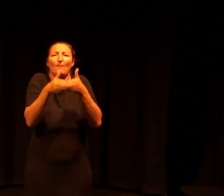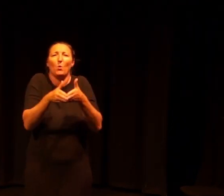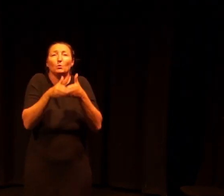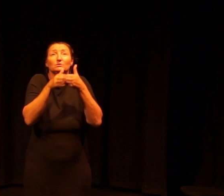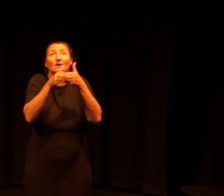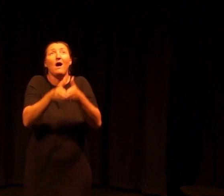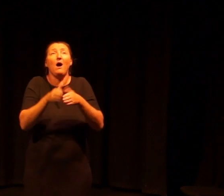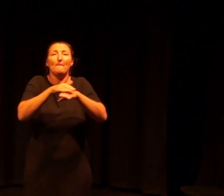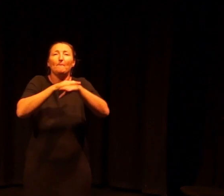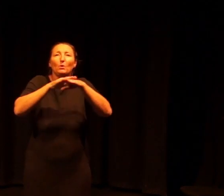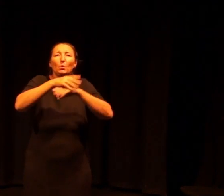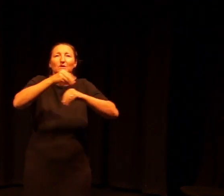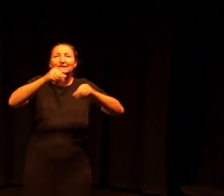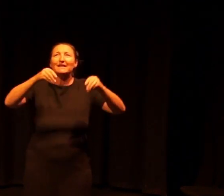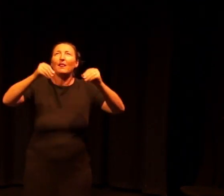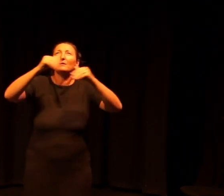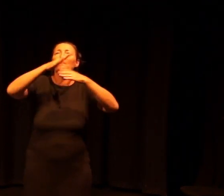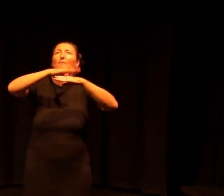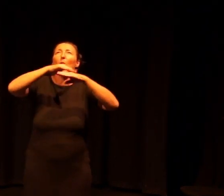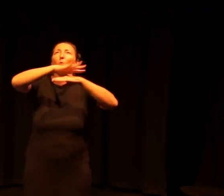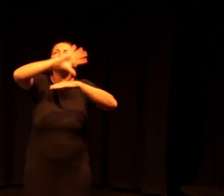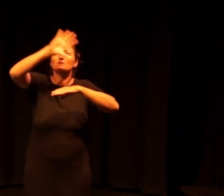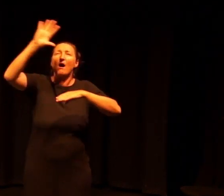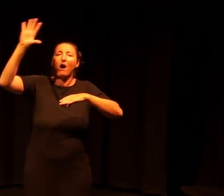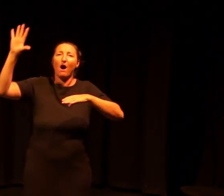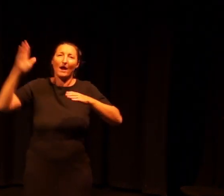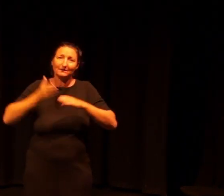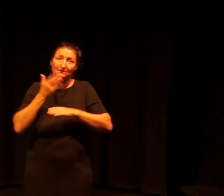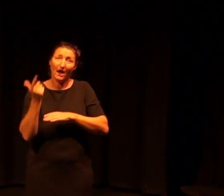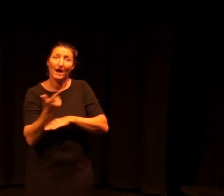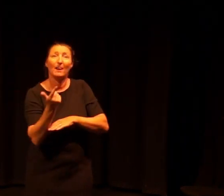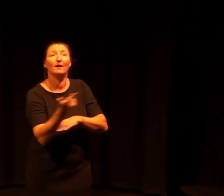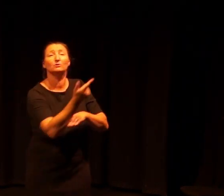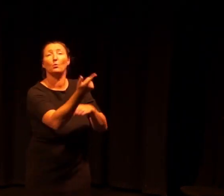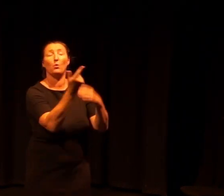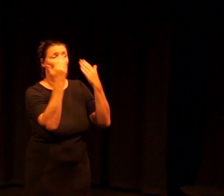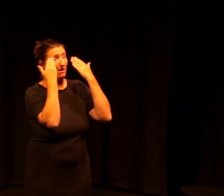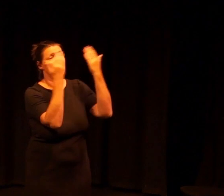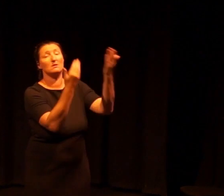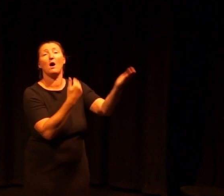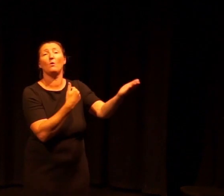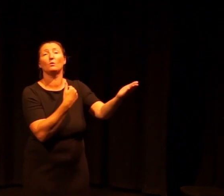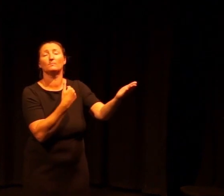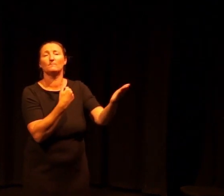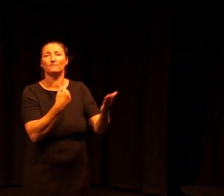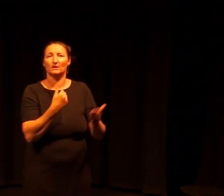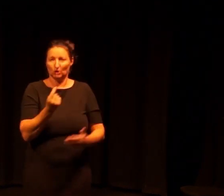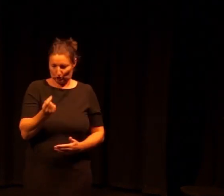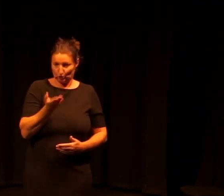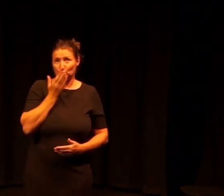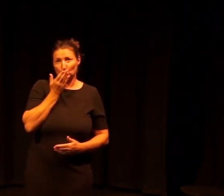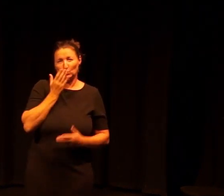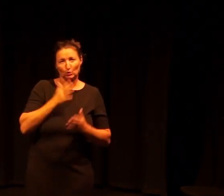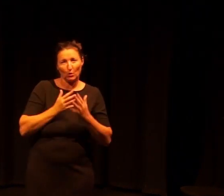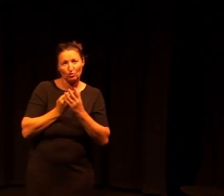ship sailing on blue silk, blue sky, towards the unknown. In a minute, you will grow your